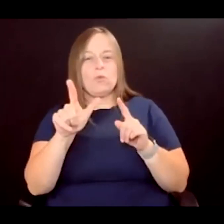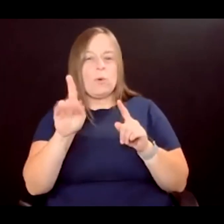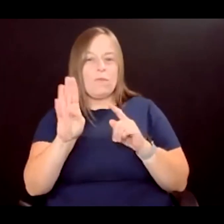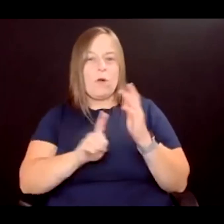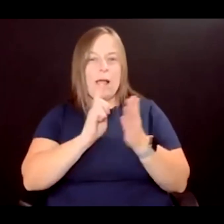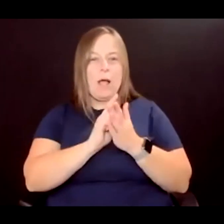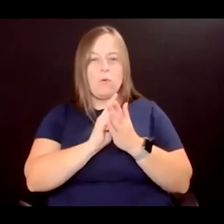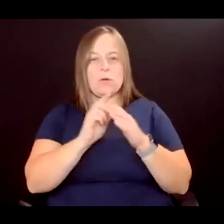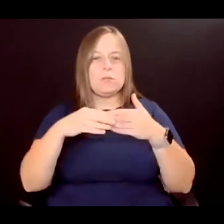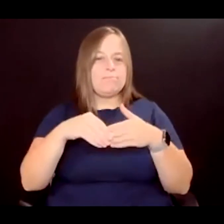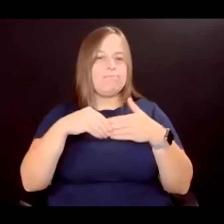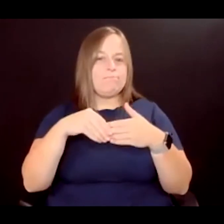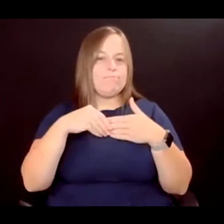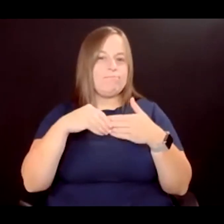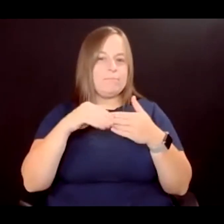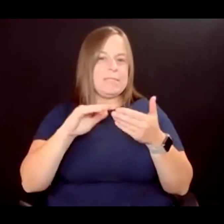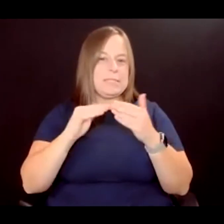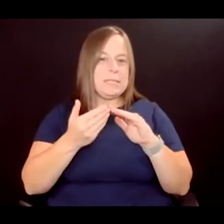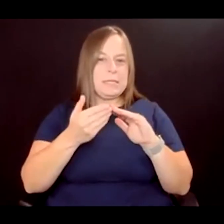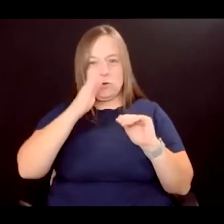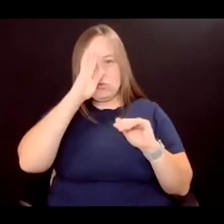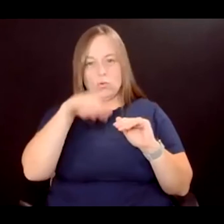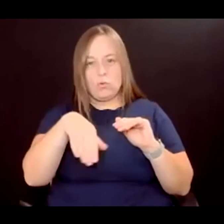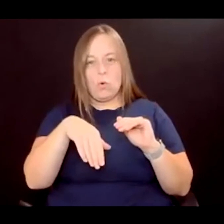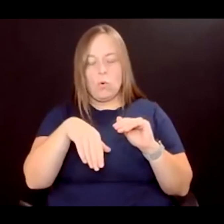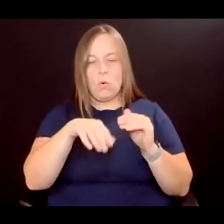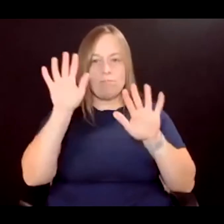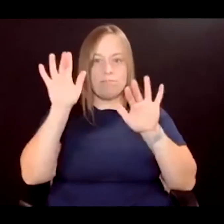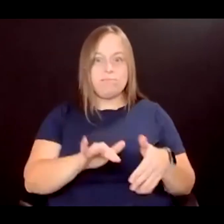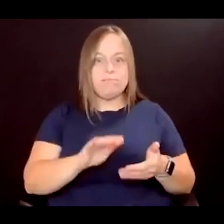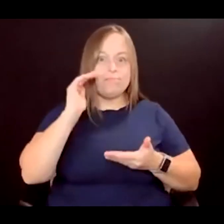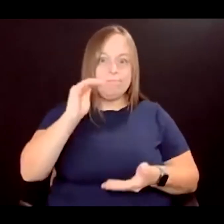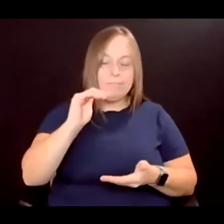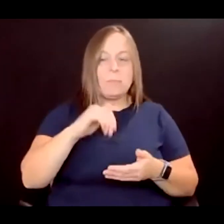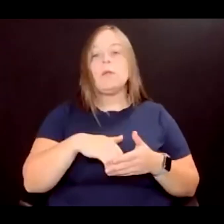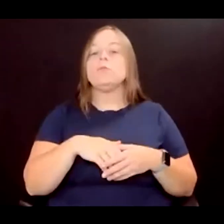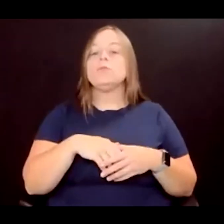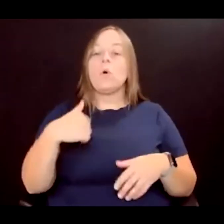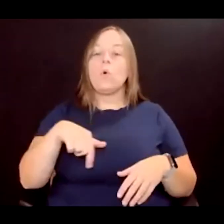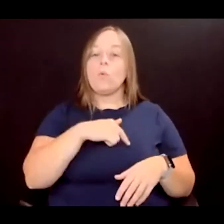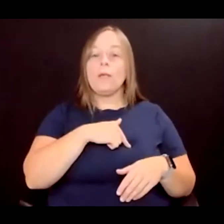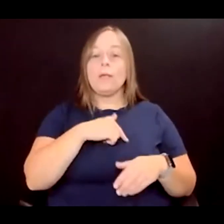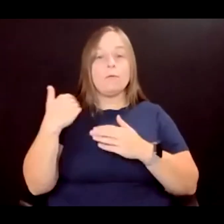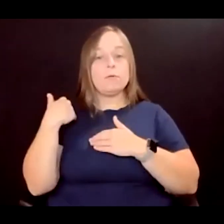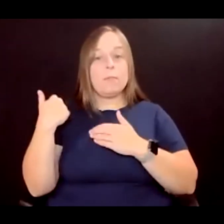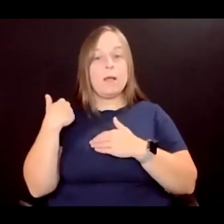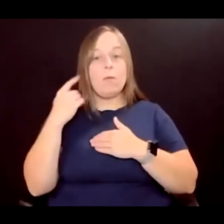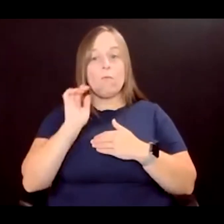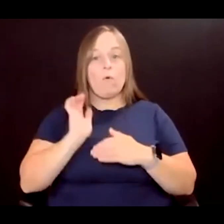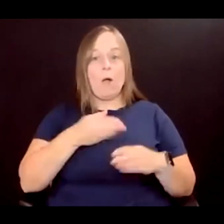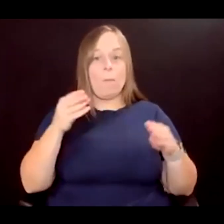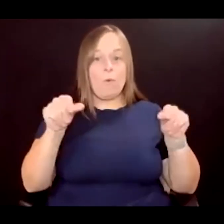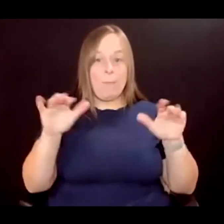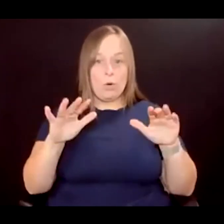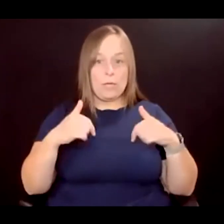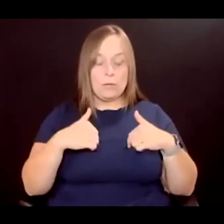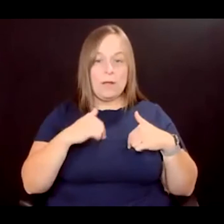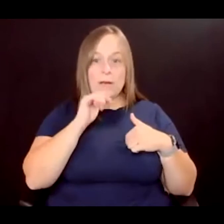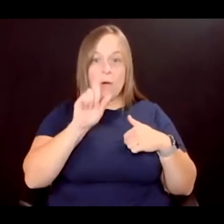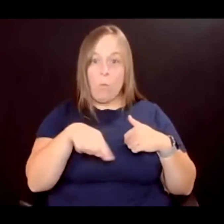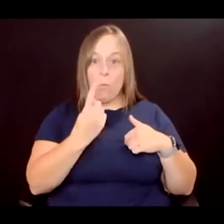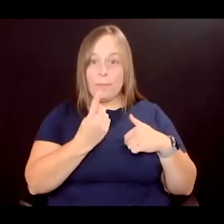accessibility on that sidewalk in the way of this, which I've seen. There should be a makeshift platform, which is made